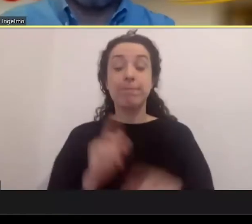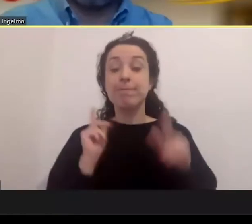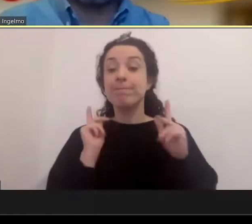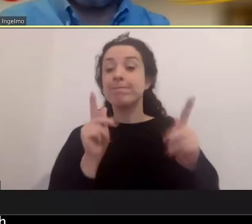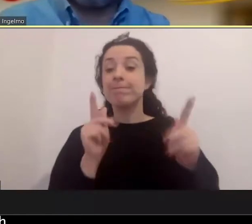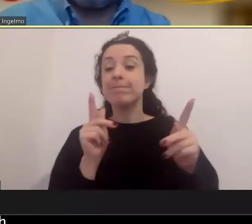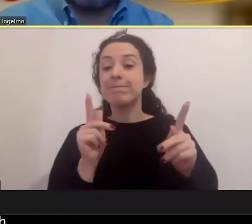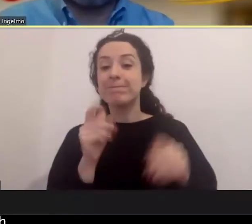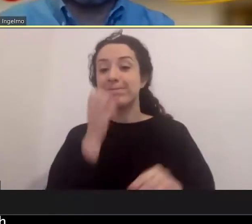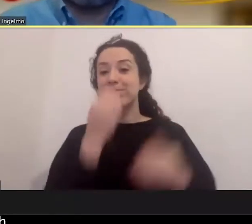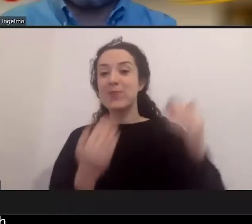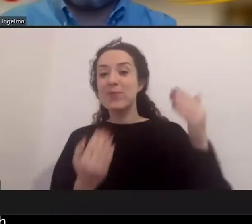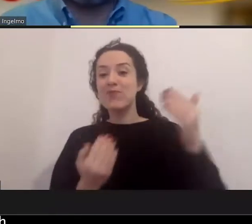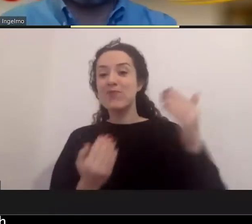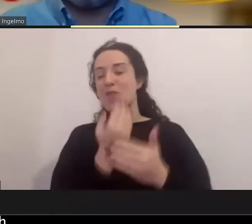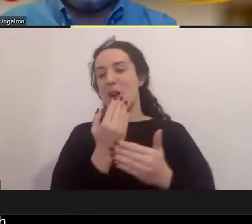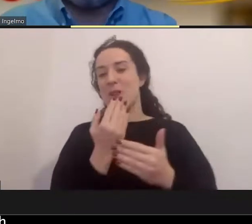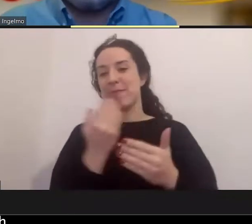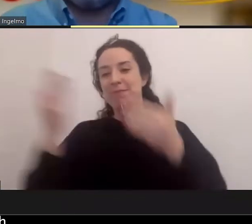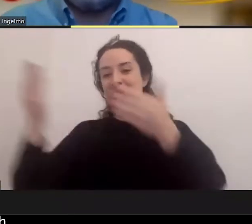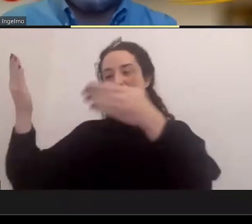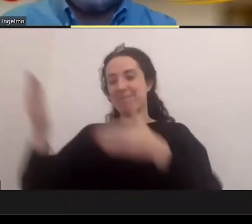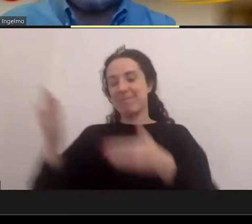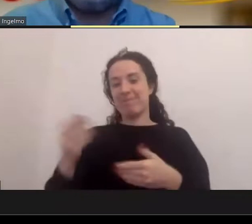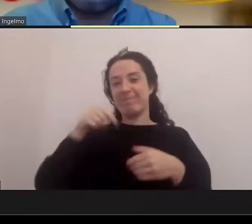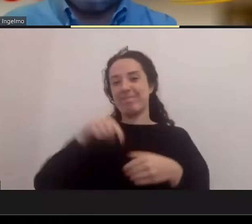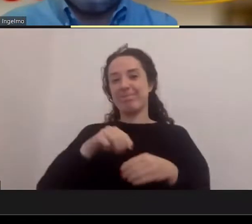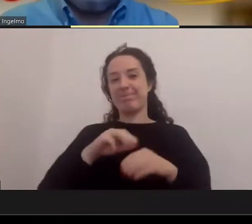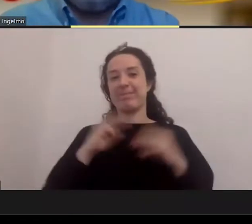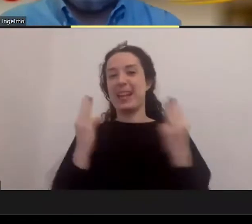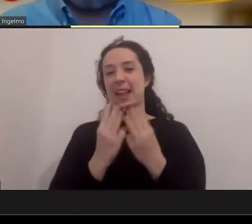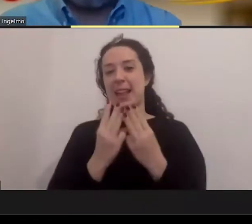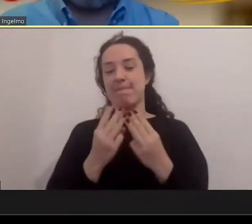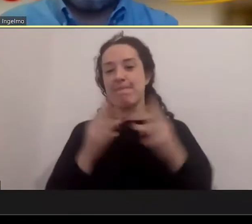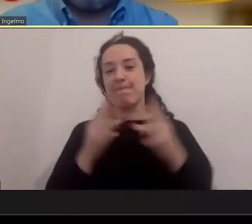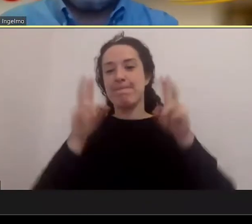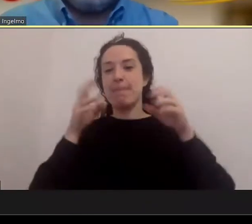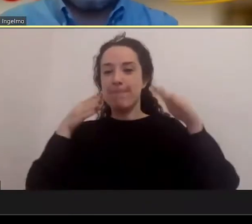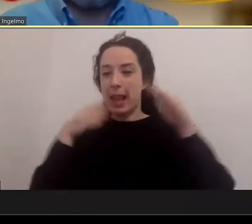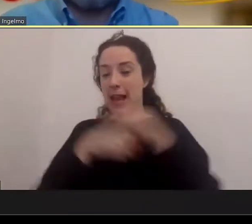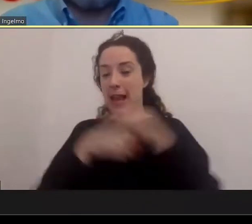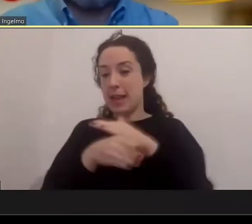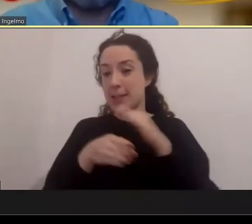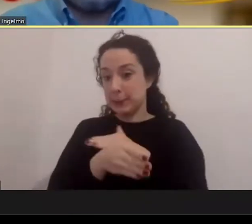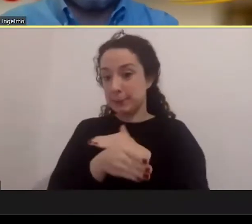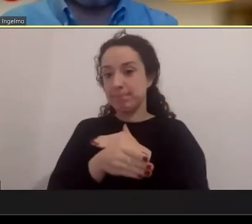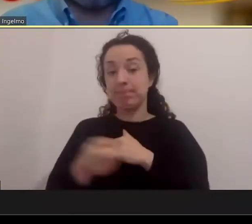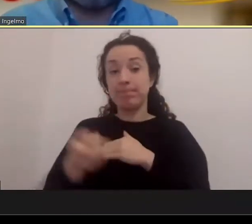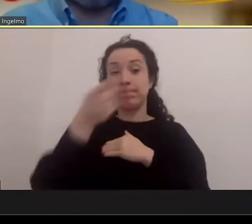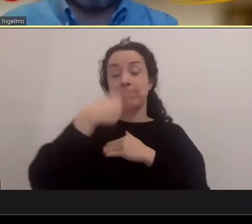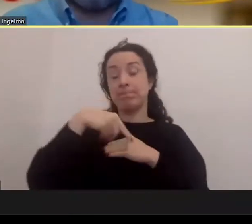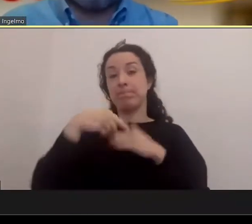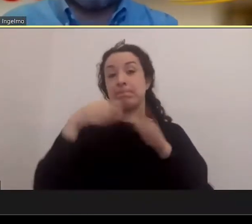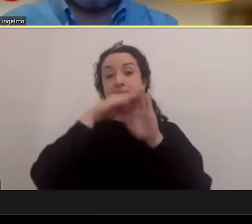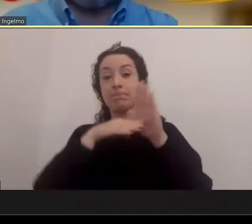Good morning and welcome to the launch event of ACCESSIBILITECH, where we are going to present the first version